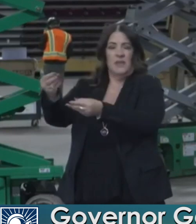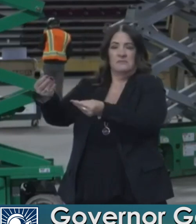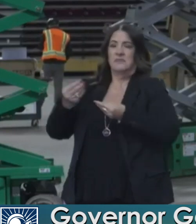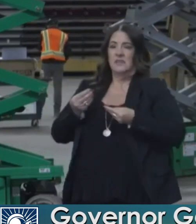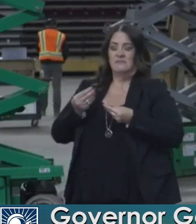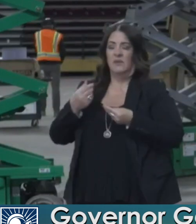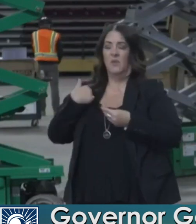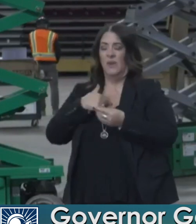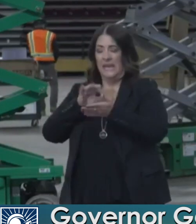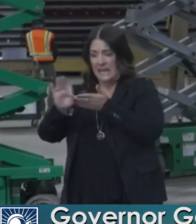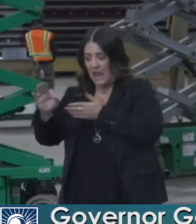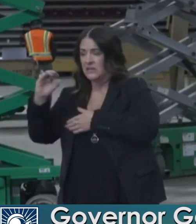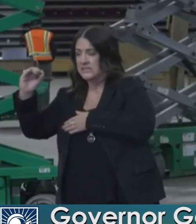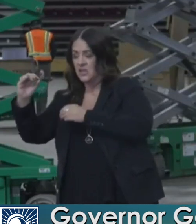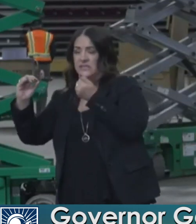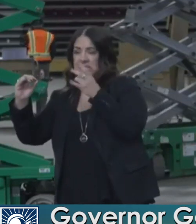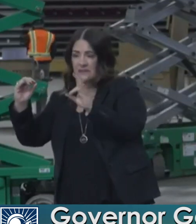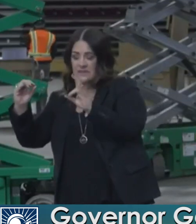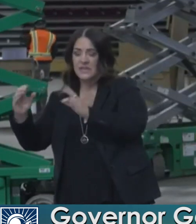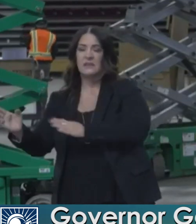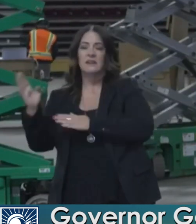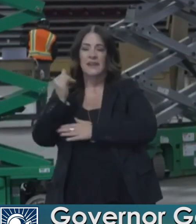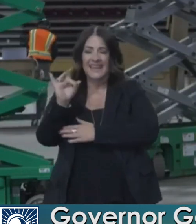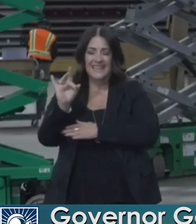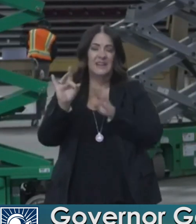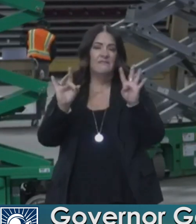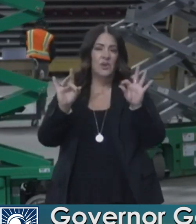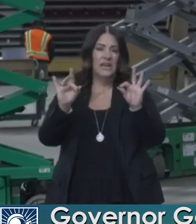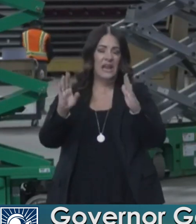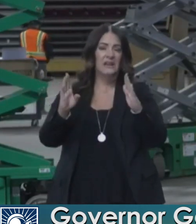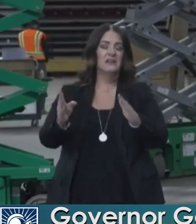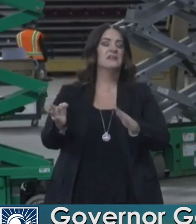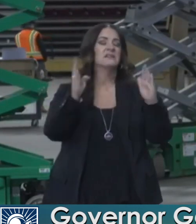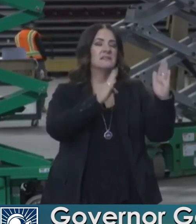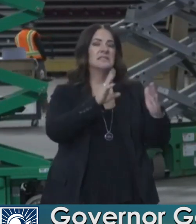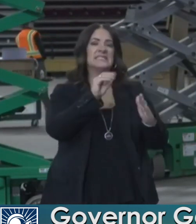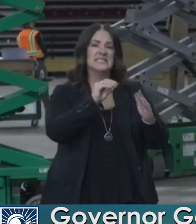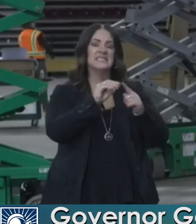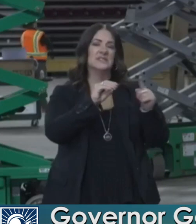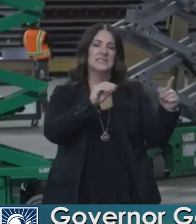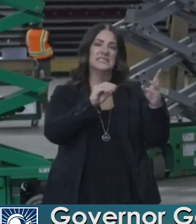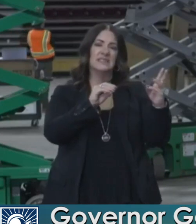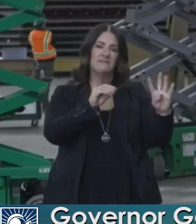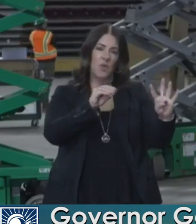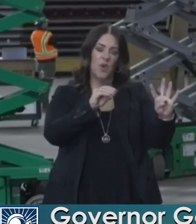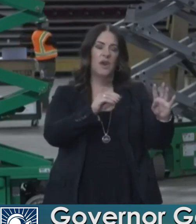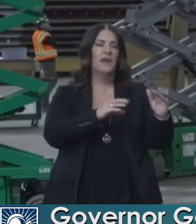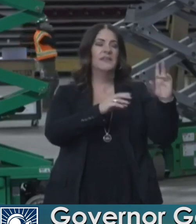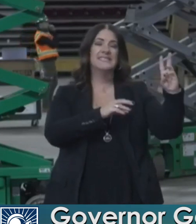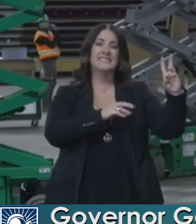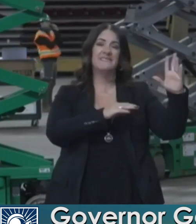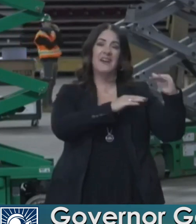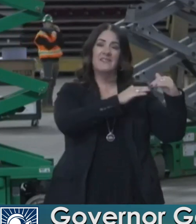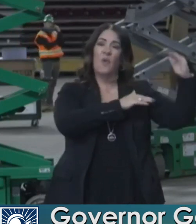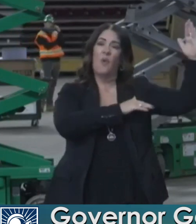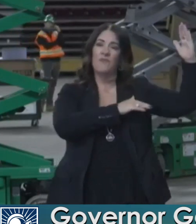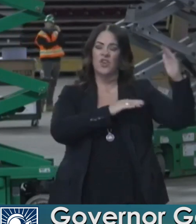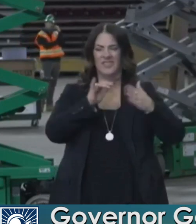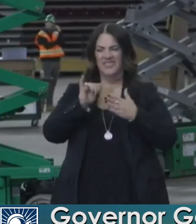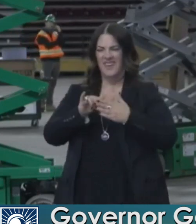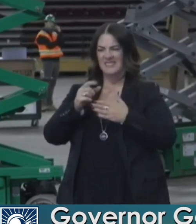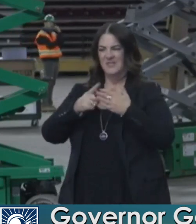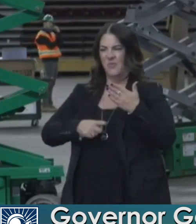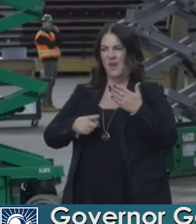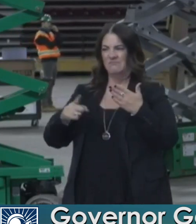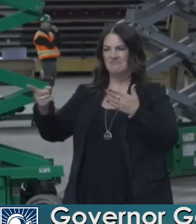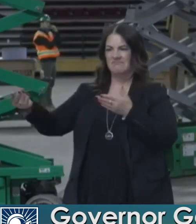to 17, we do 18 to 49, 50 to 64, 65 and over. That's the data that we've been